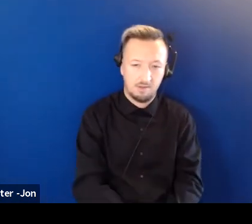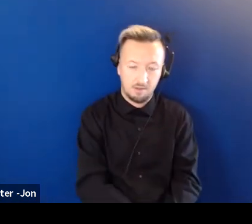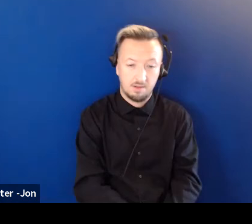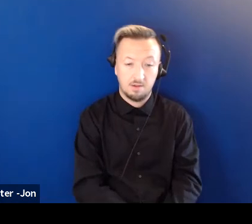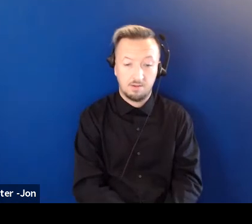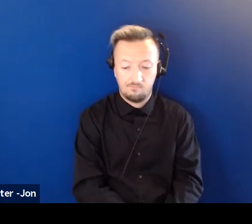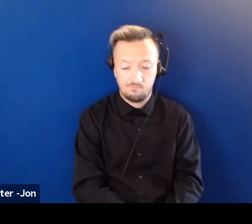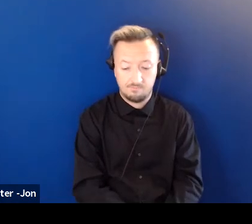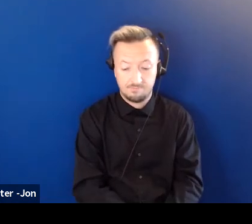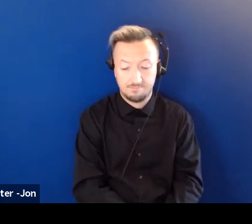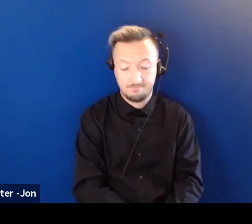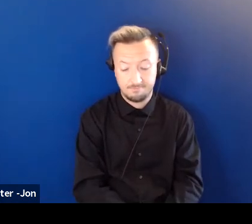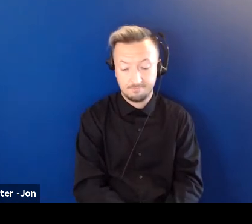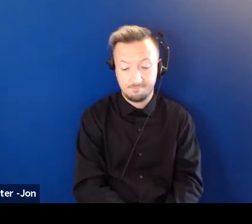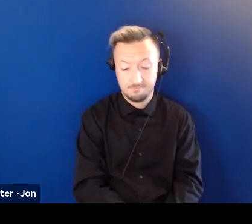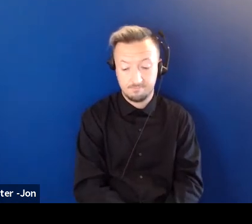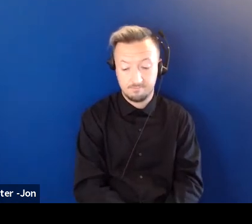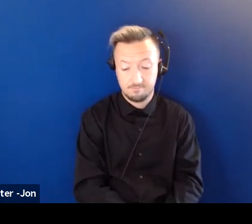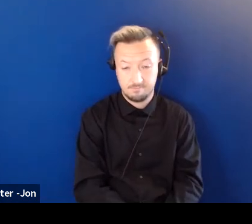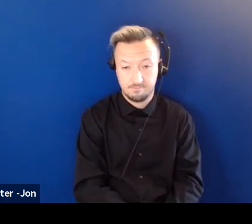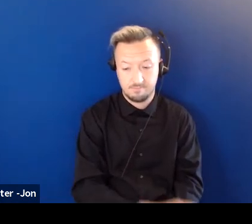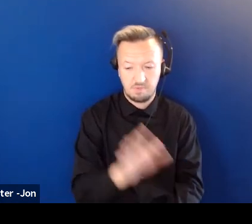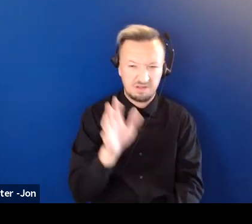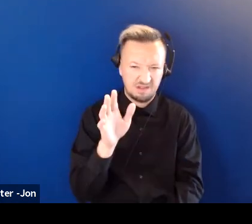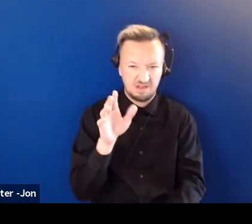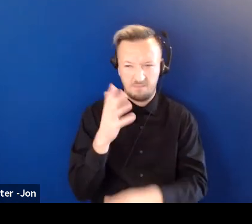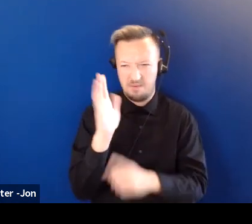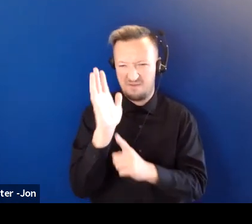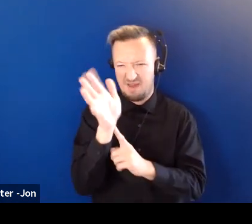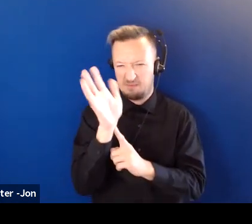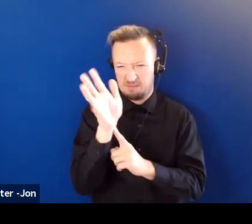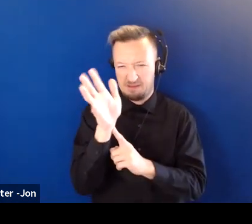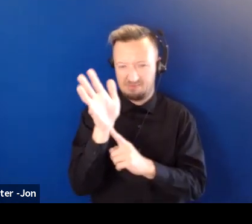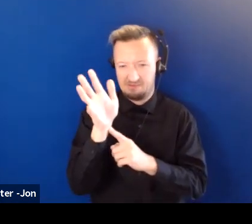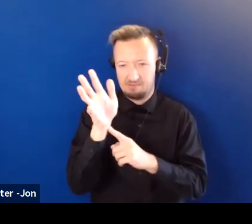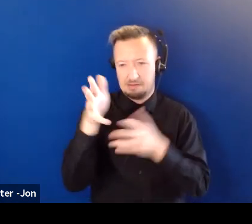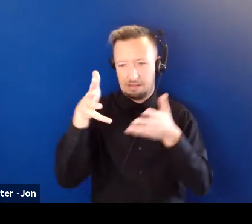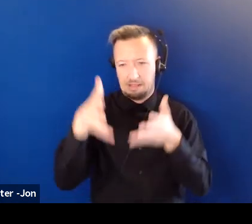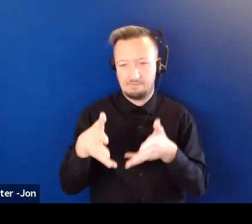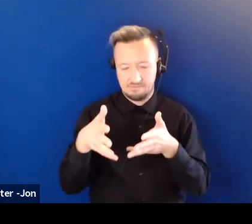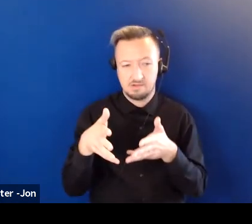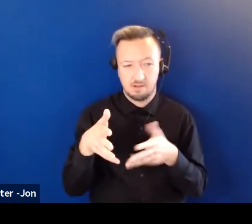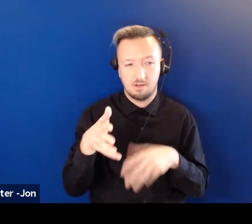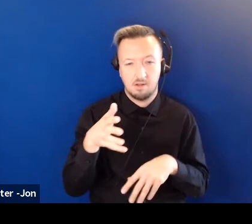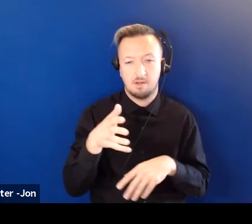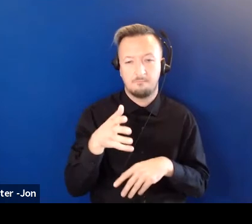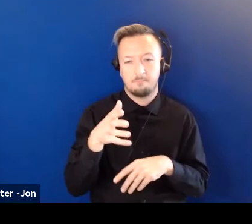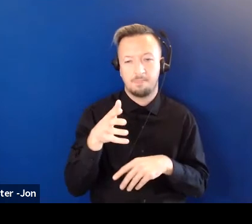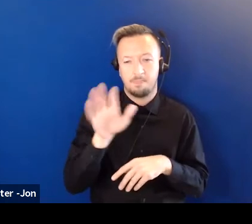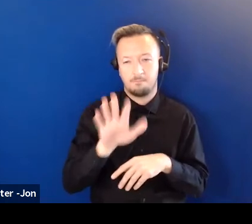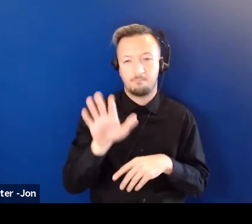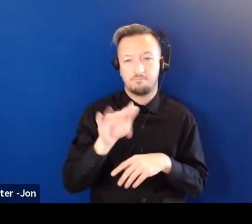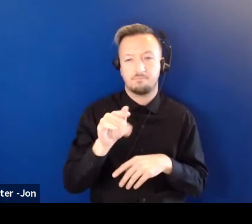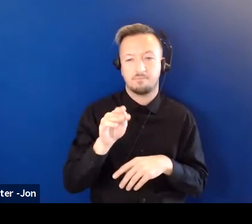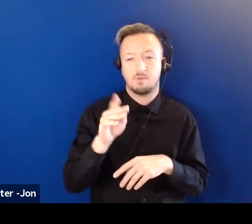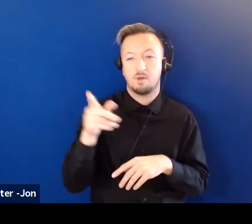Okay, the next question. We have about 5 more minutes to be able to answer a few more. So Janet George asks, I